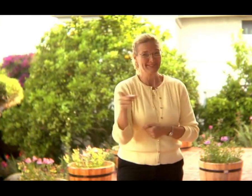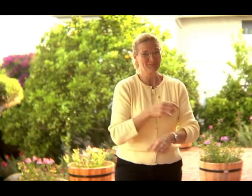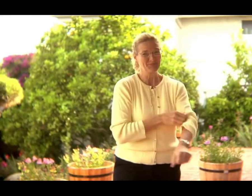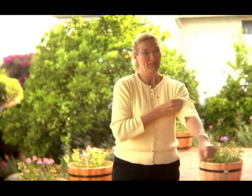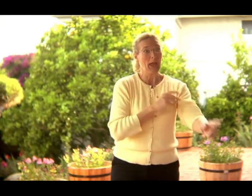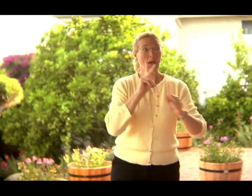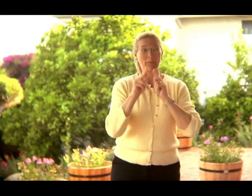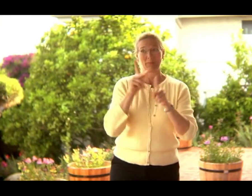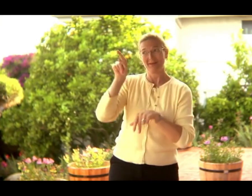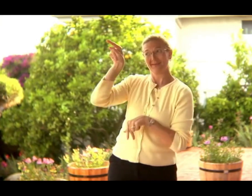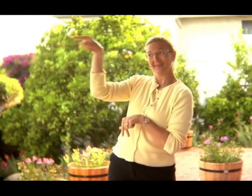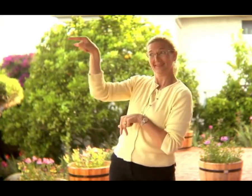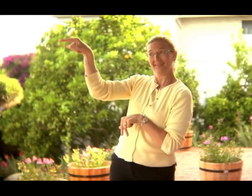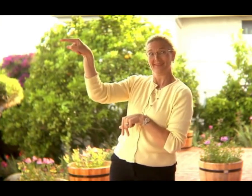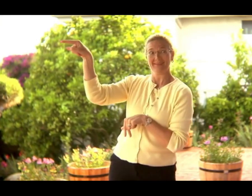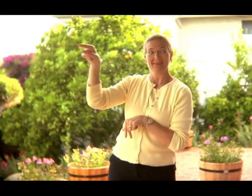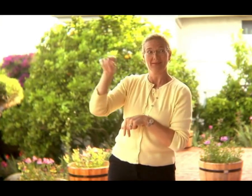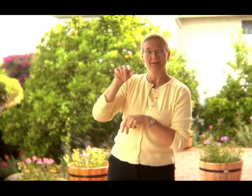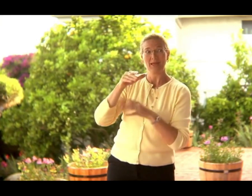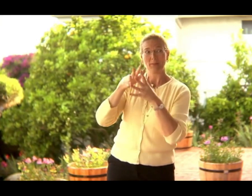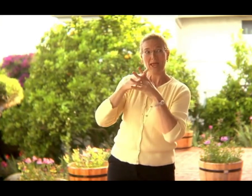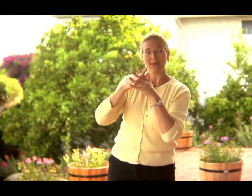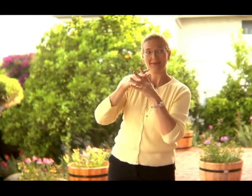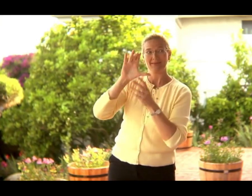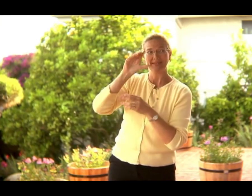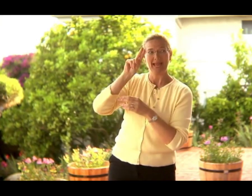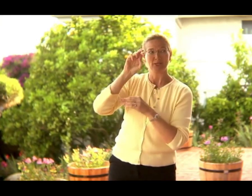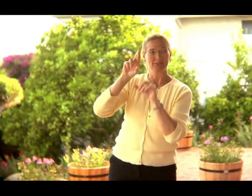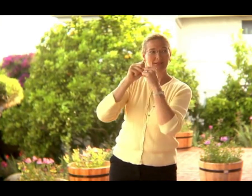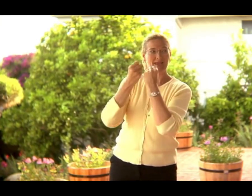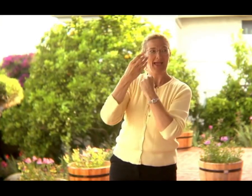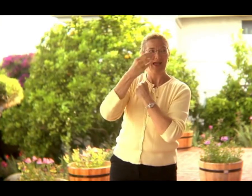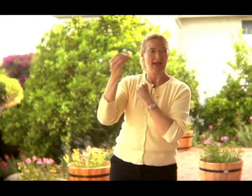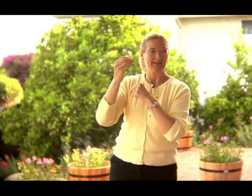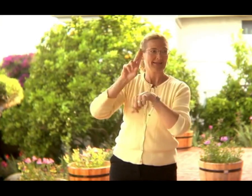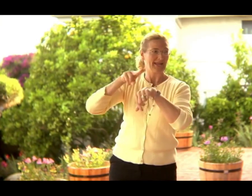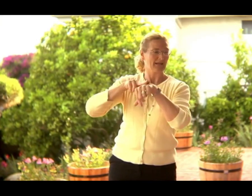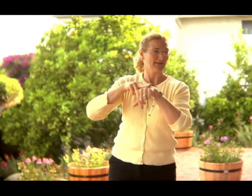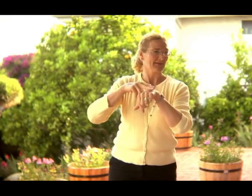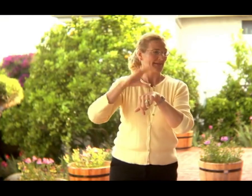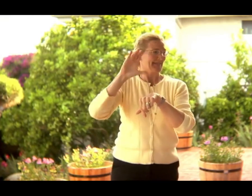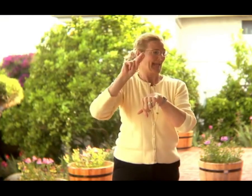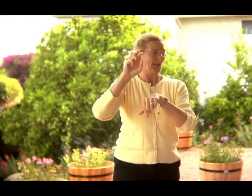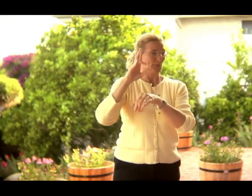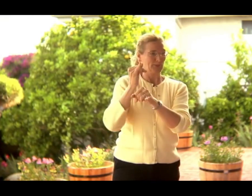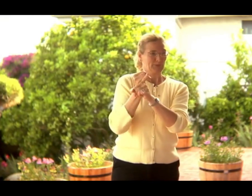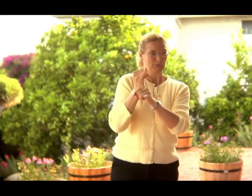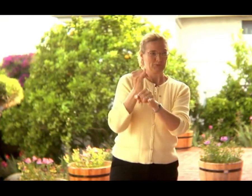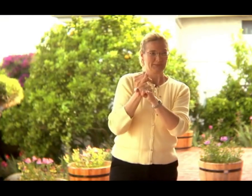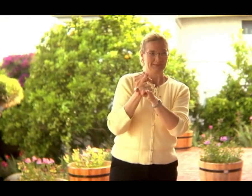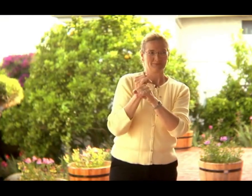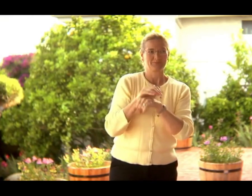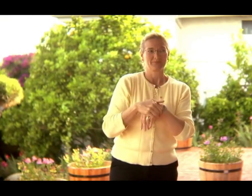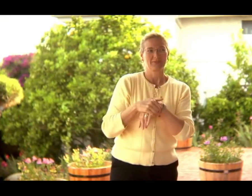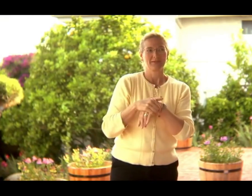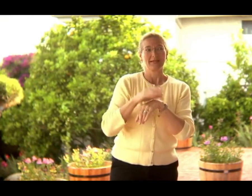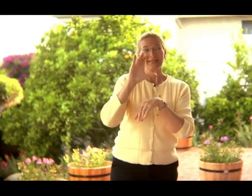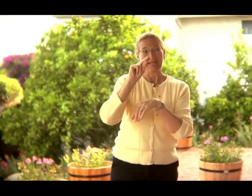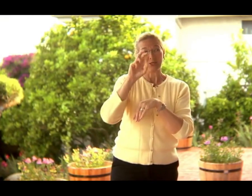you. I know the folks at the American Cancer Society and the National Cancer Institute's Cancer Information